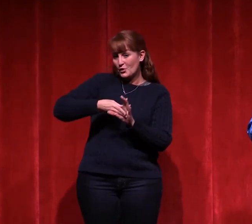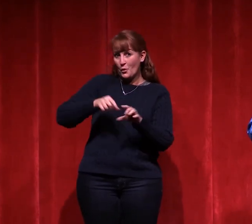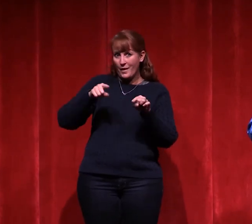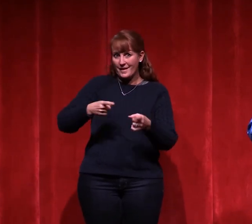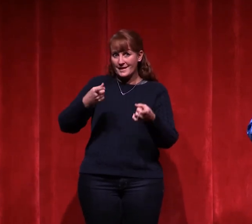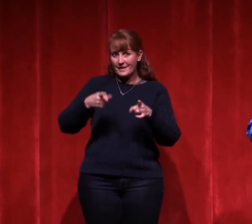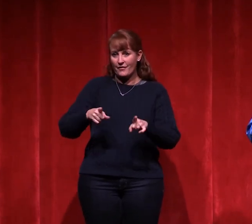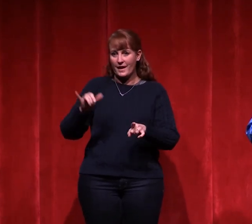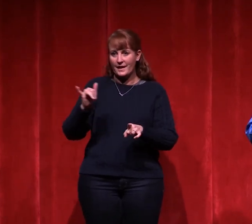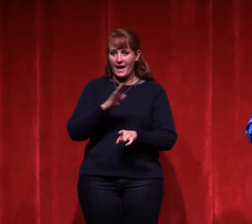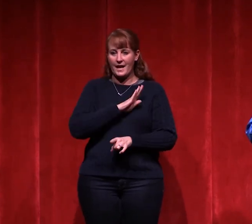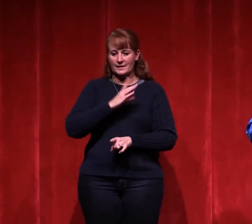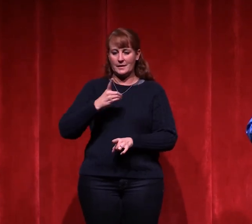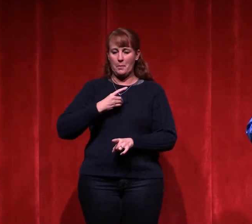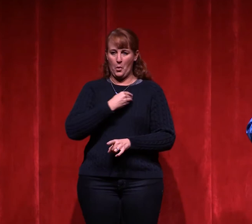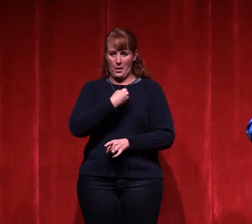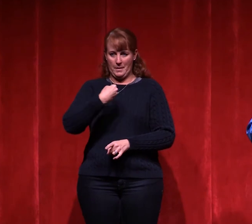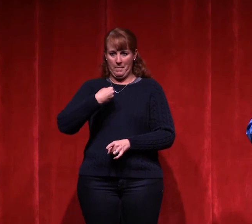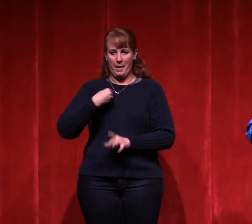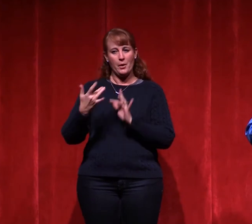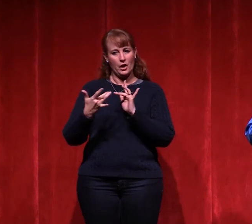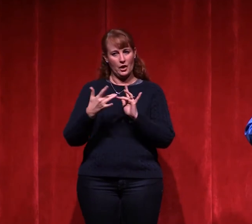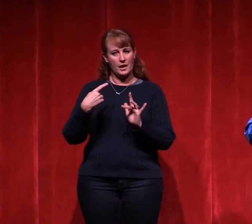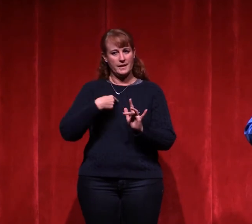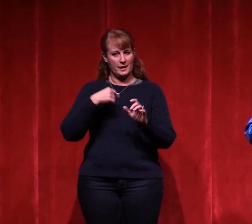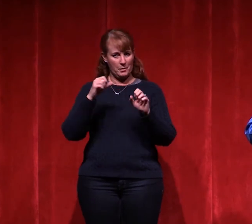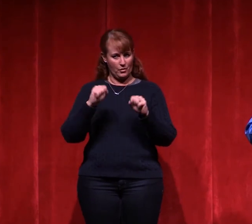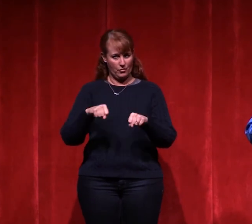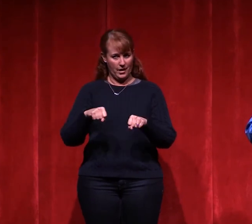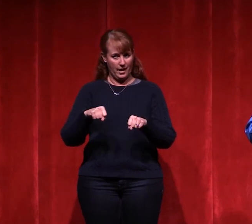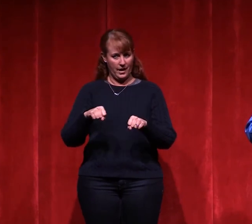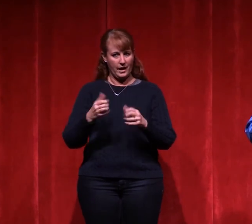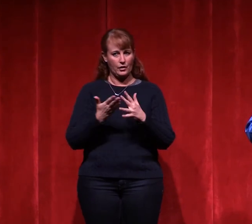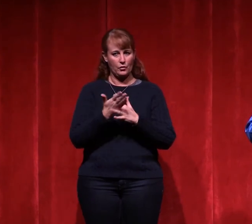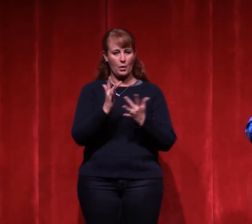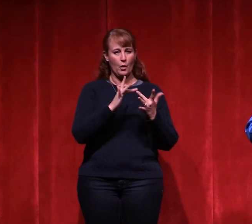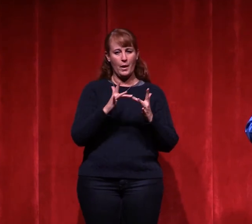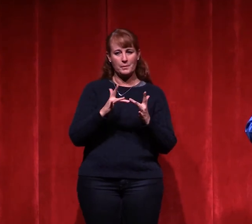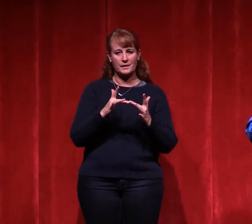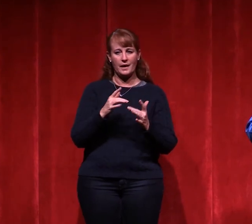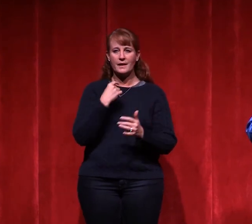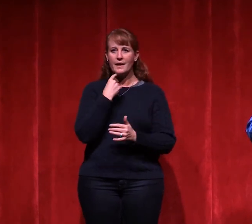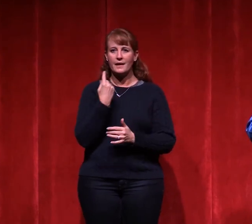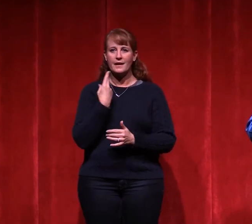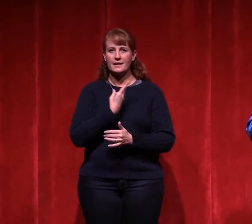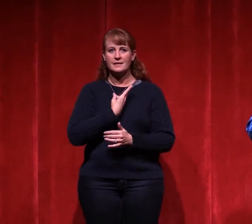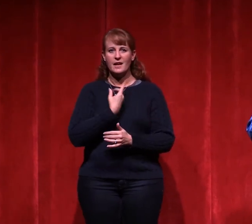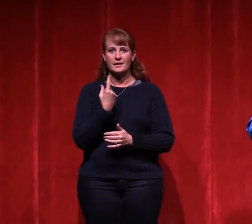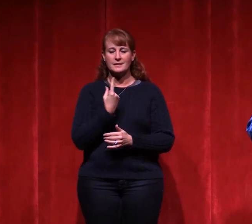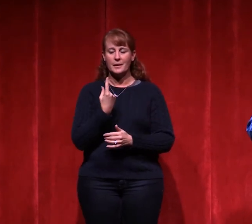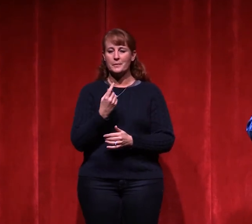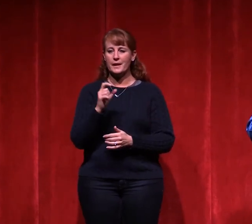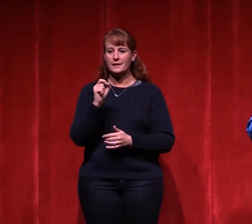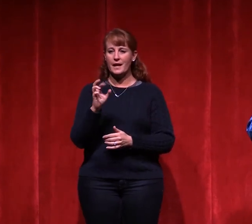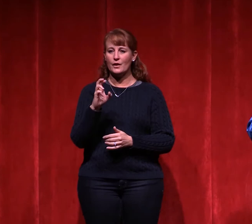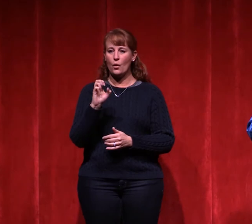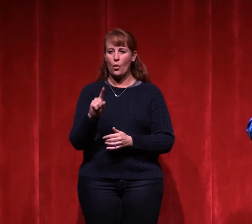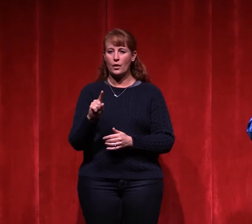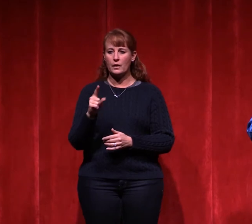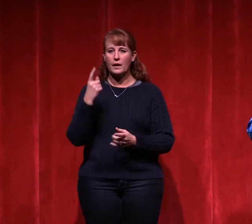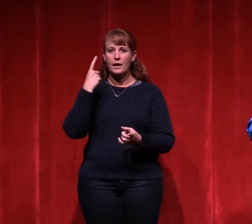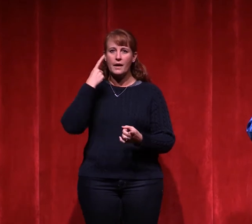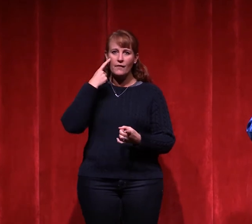Something as a board member, be in touch. You can contact us via the website at tellussomething.org. Finally,